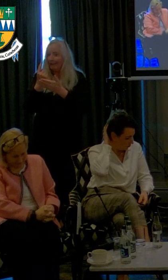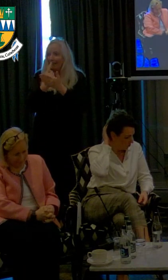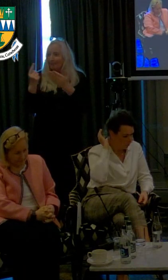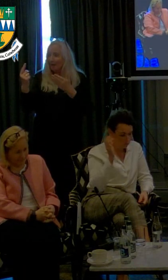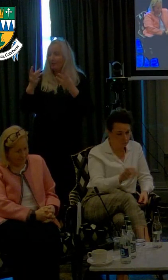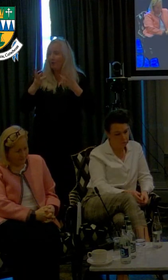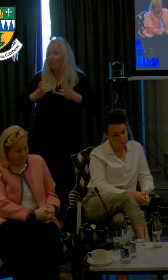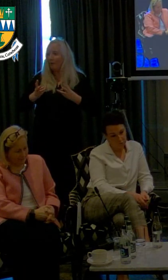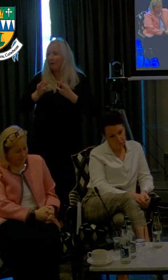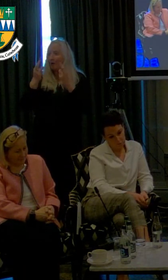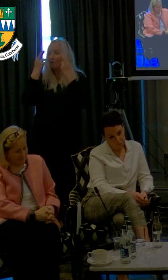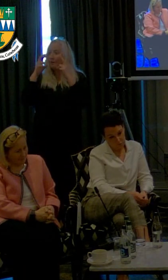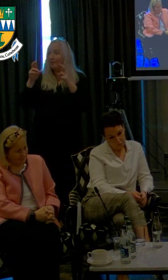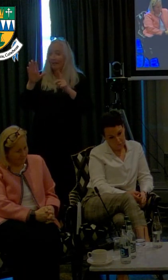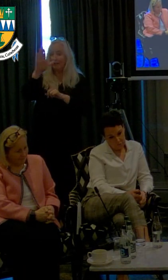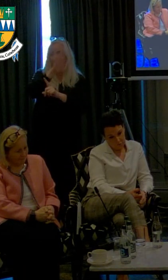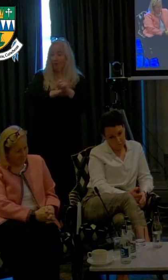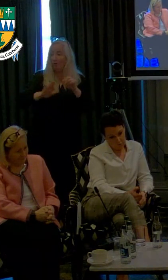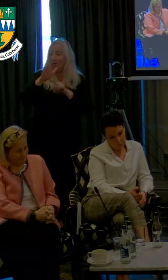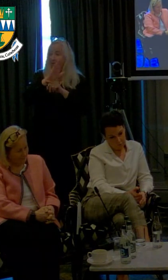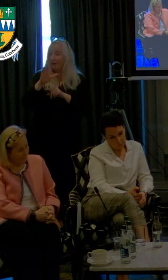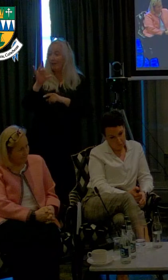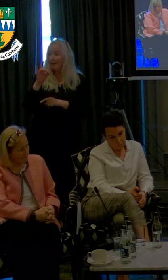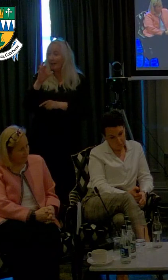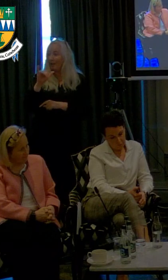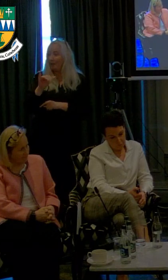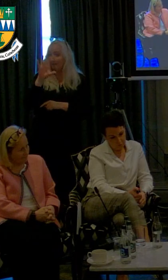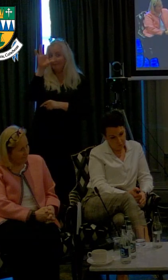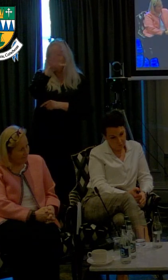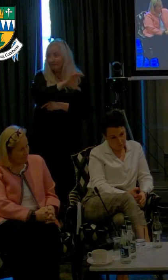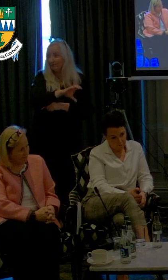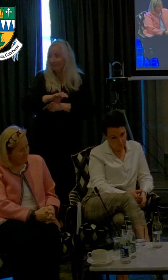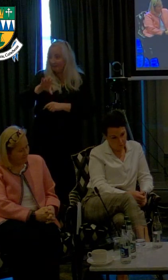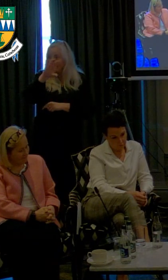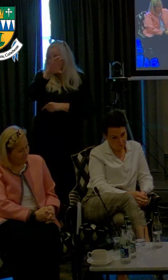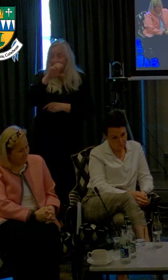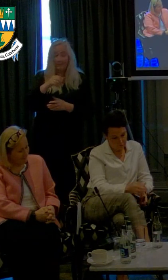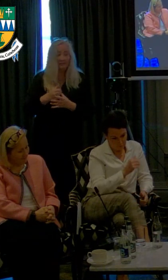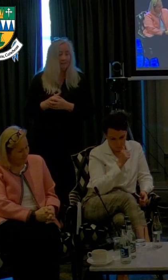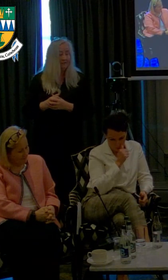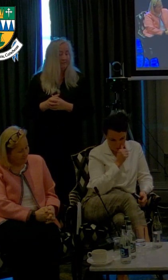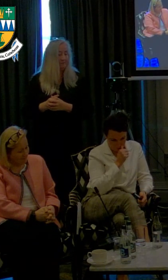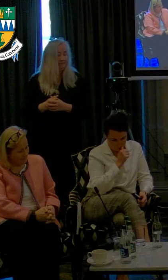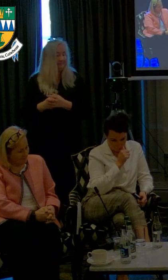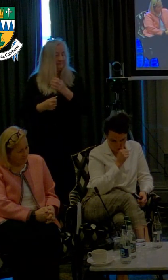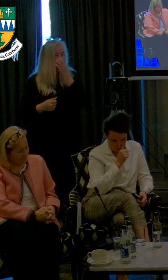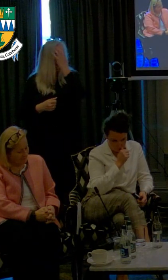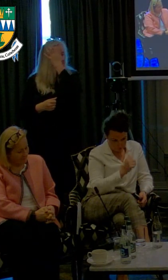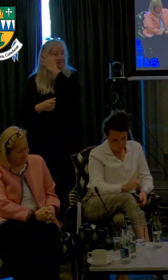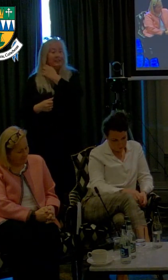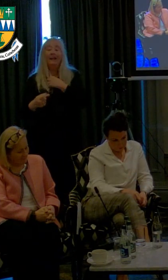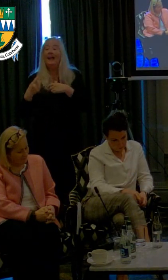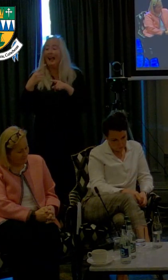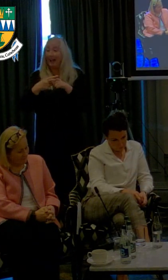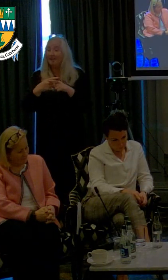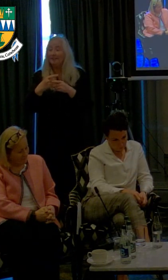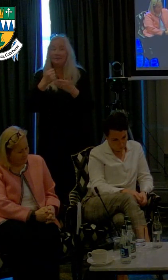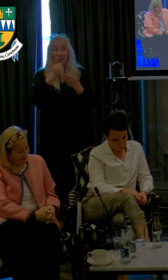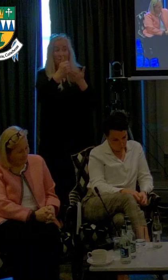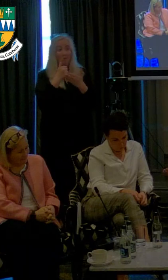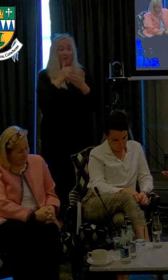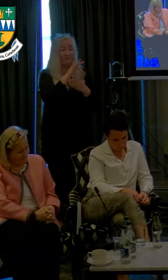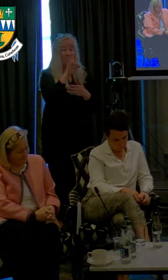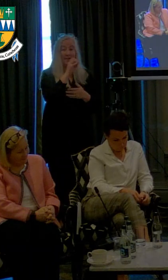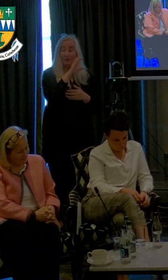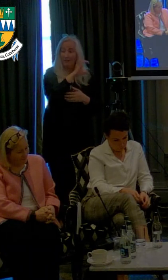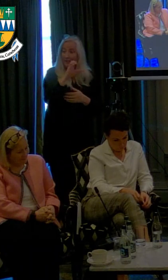represent us across the council, including obviously our four participants that are here or whatever today, to